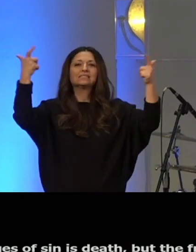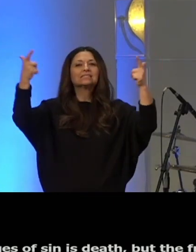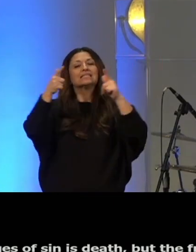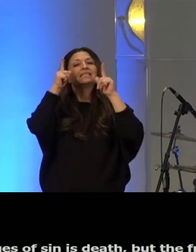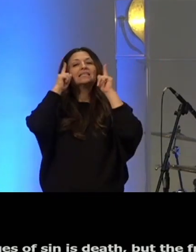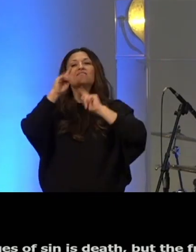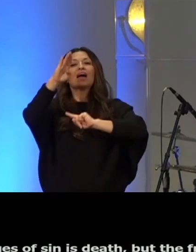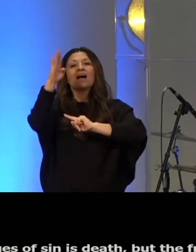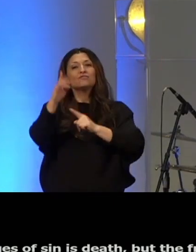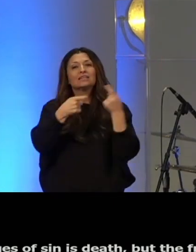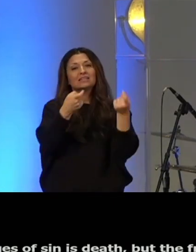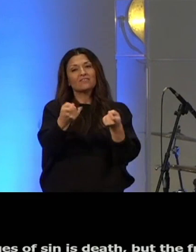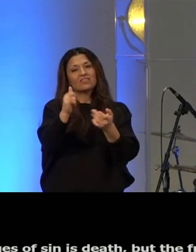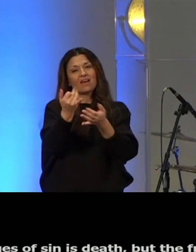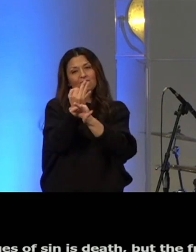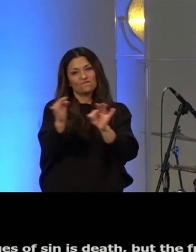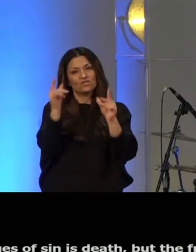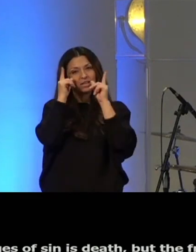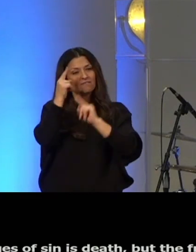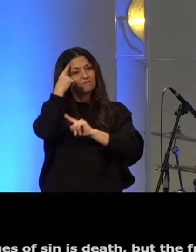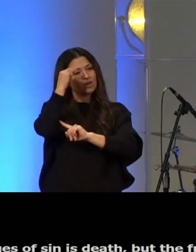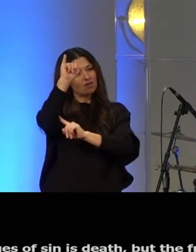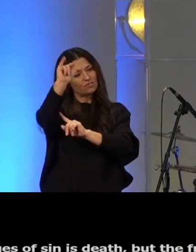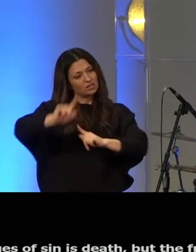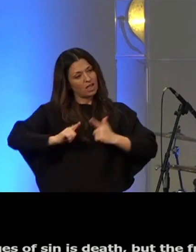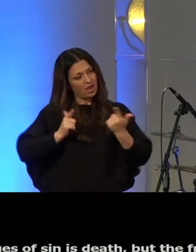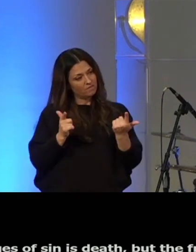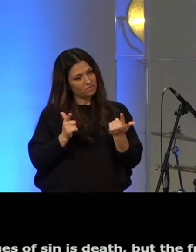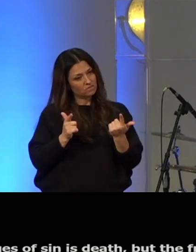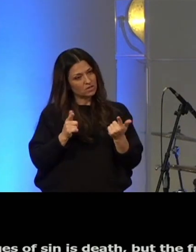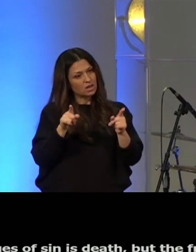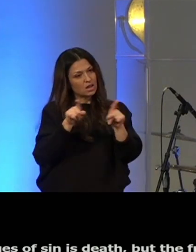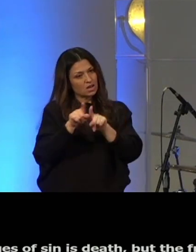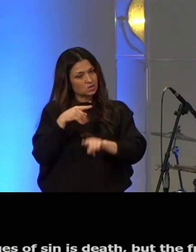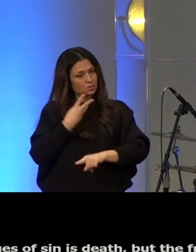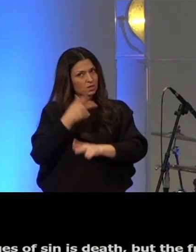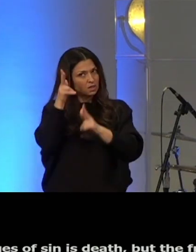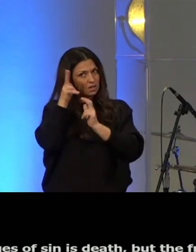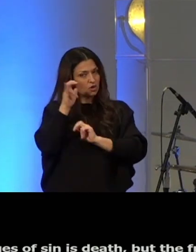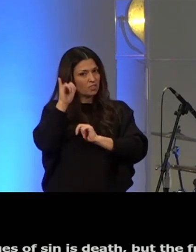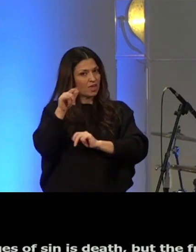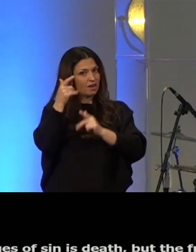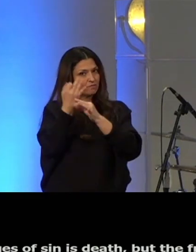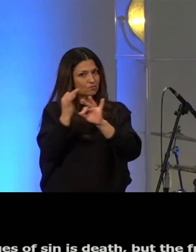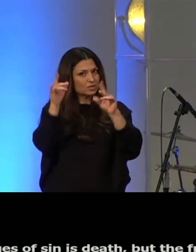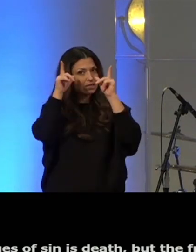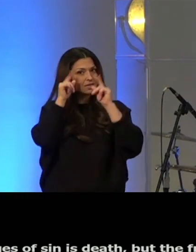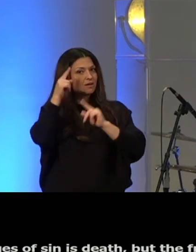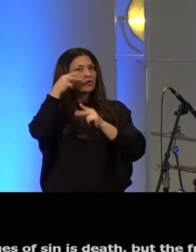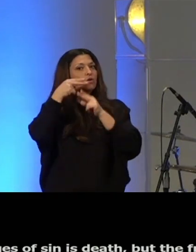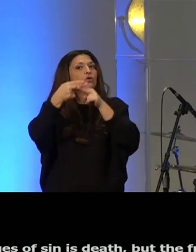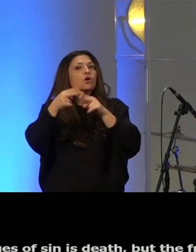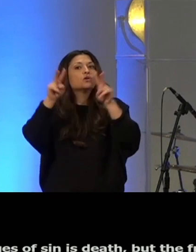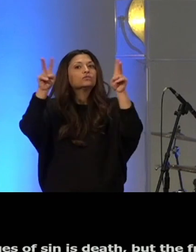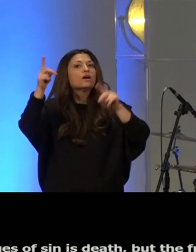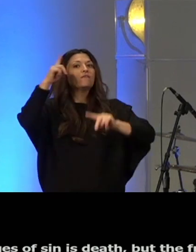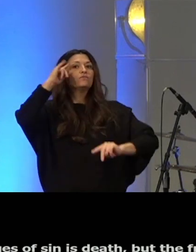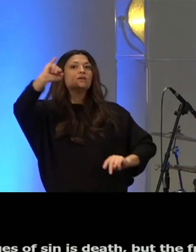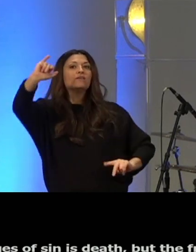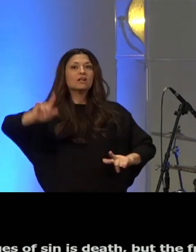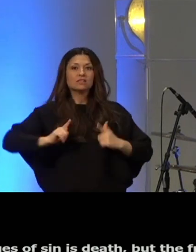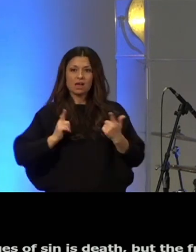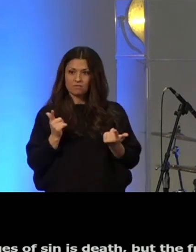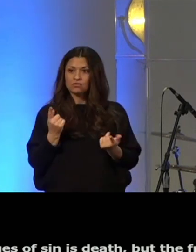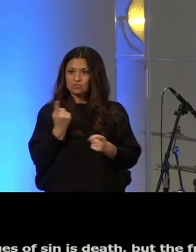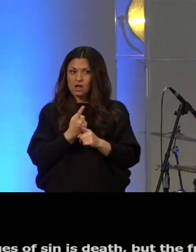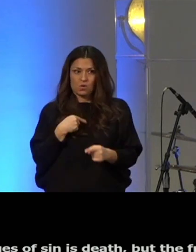life. And as we hear about a free gift called eternal life, I mean, don't we want to live forever?